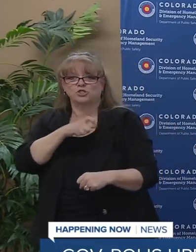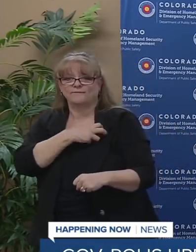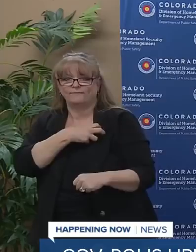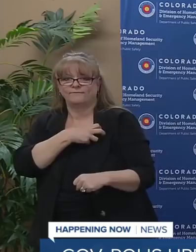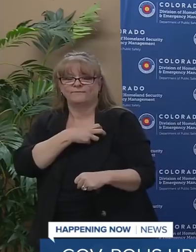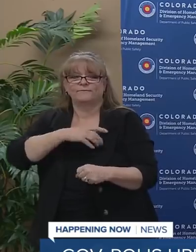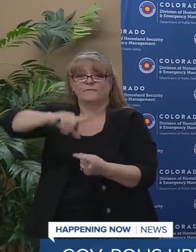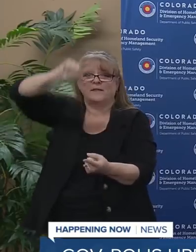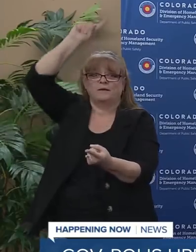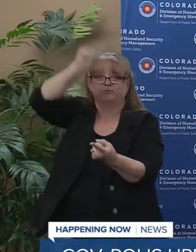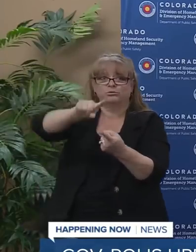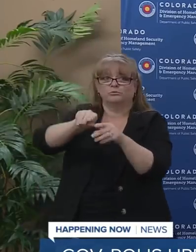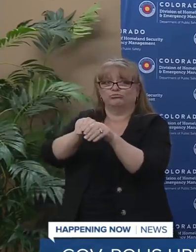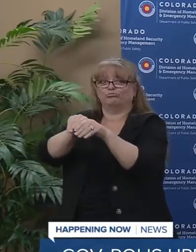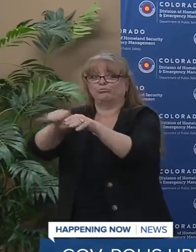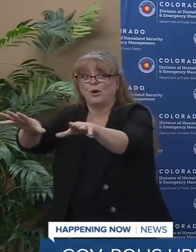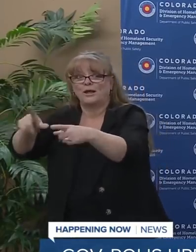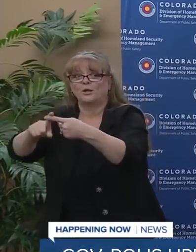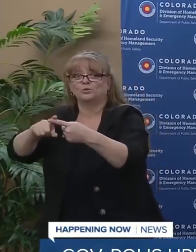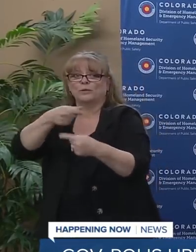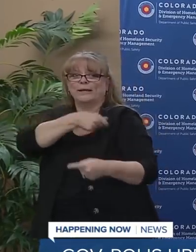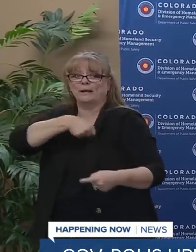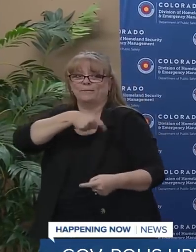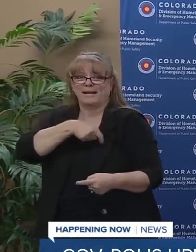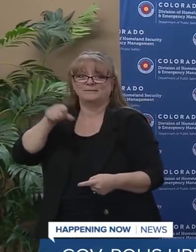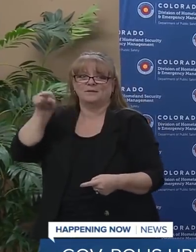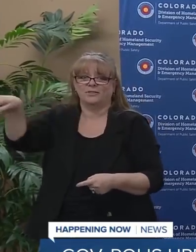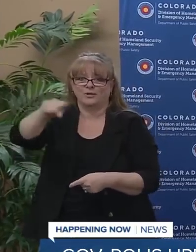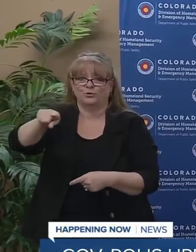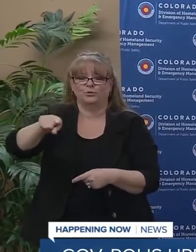us. Let's wear masks, Colorado.